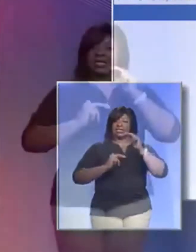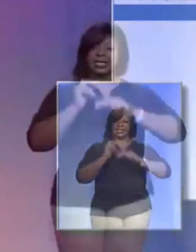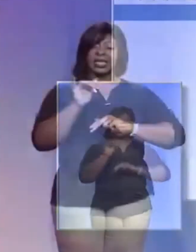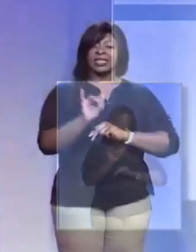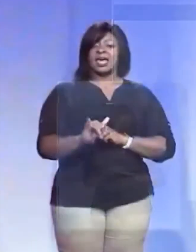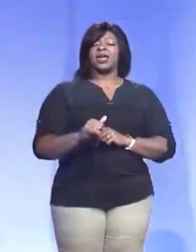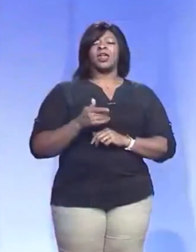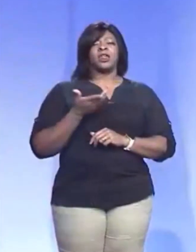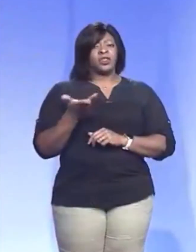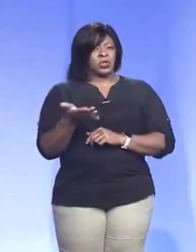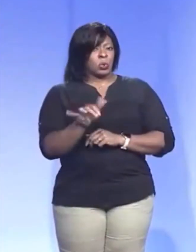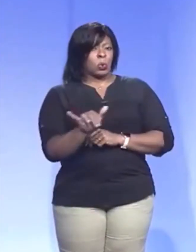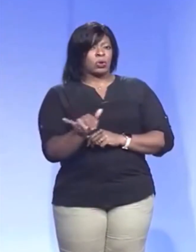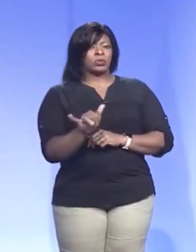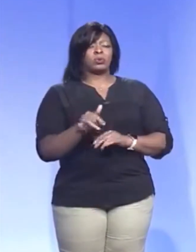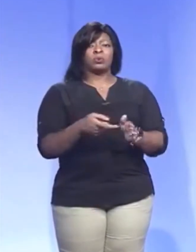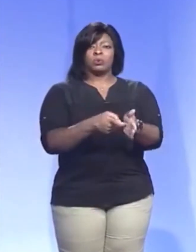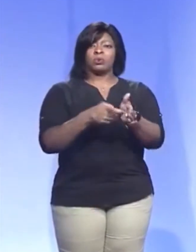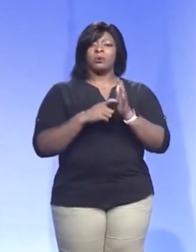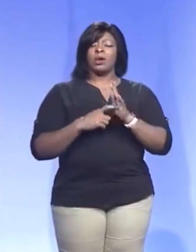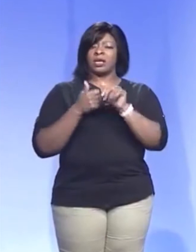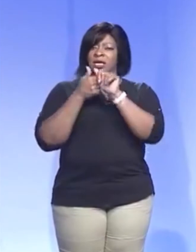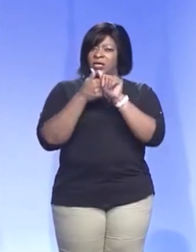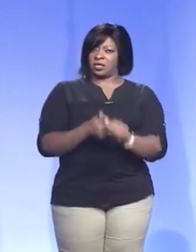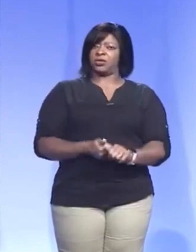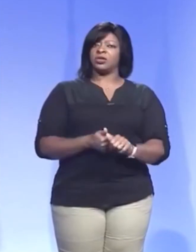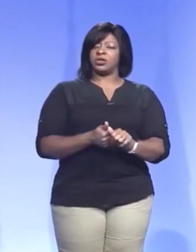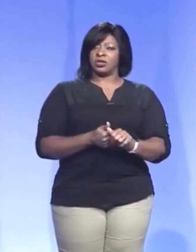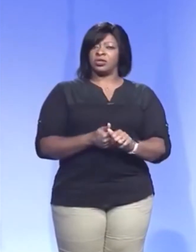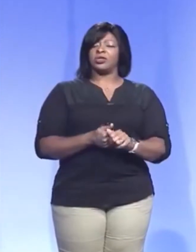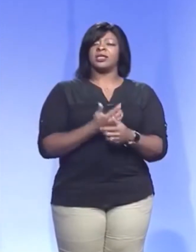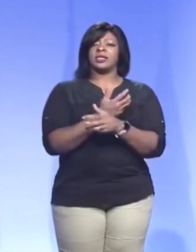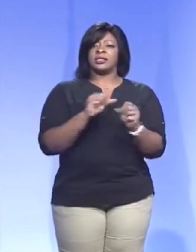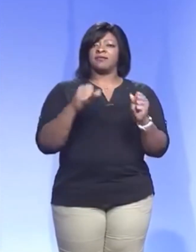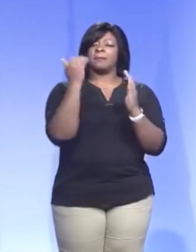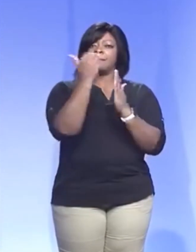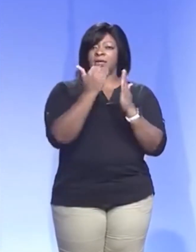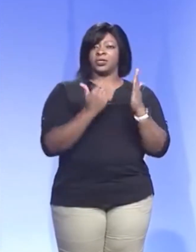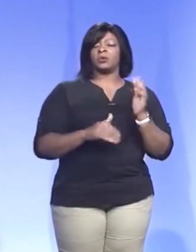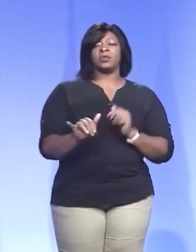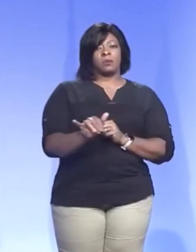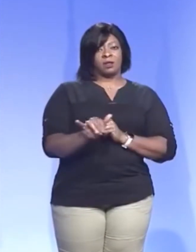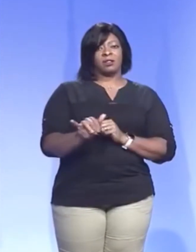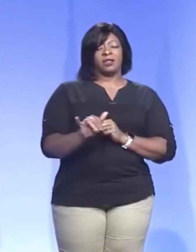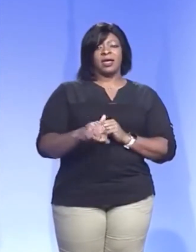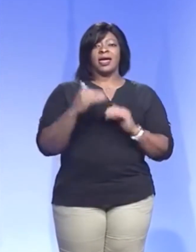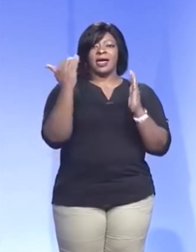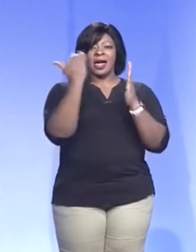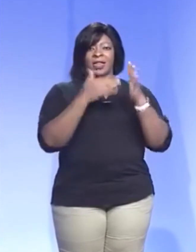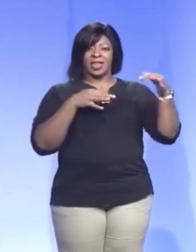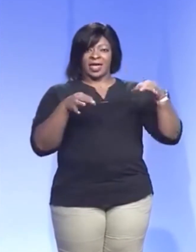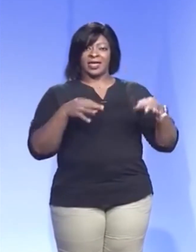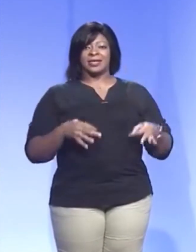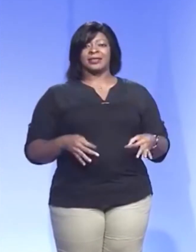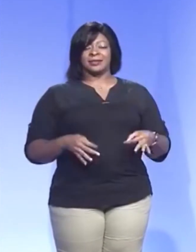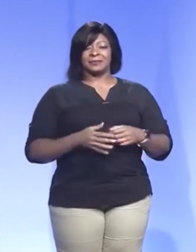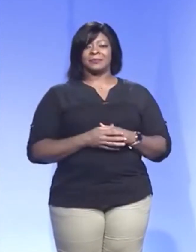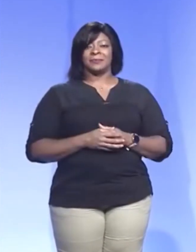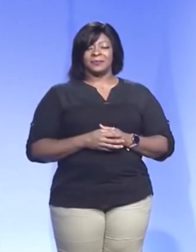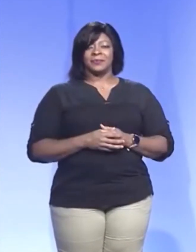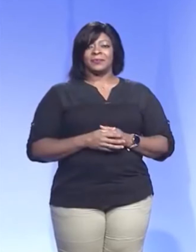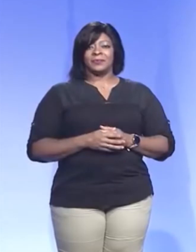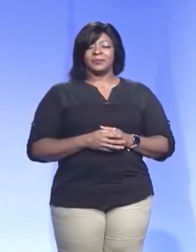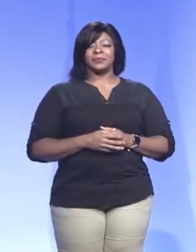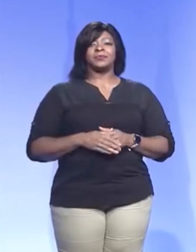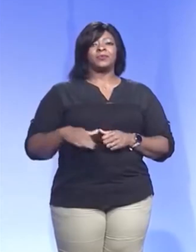they're also required to adhere to the safety measures outlined. There's